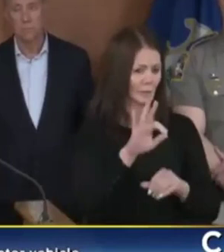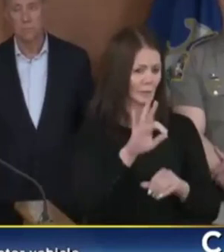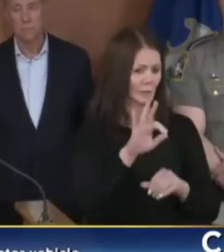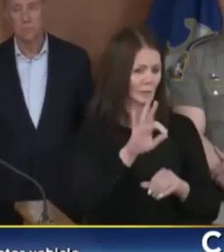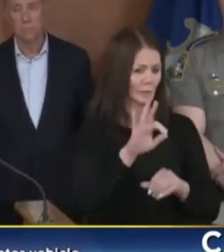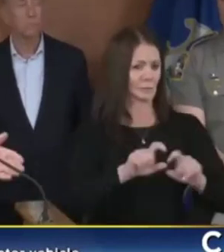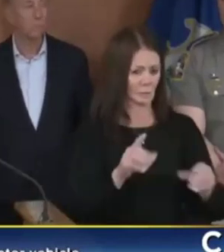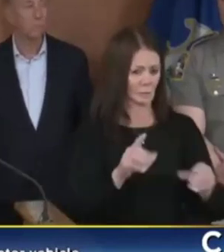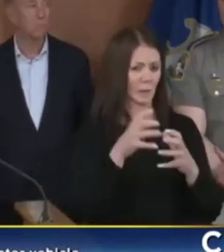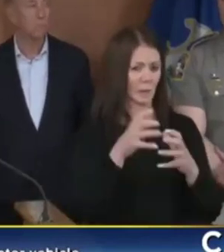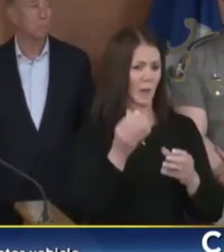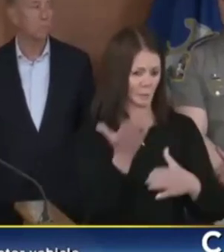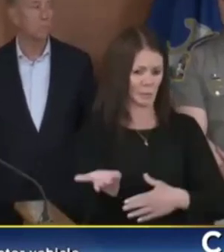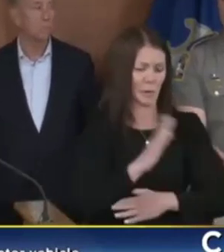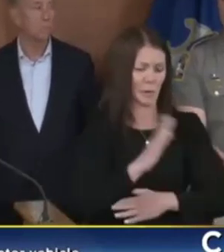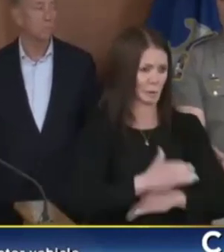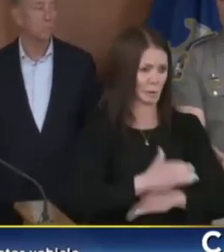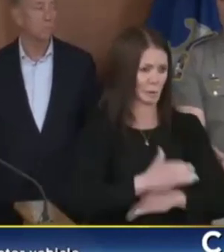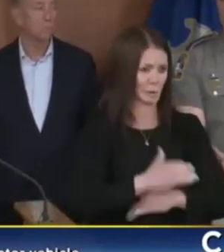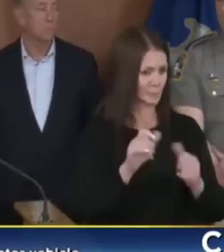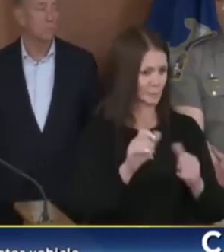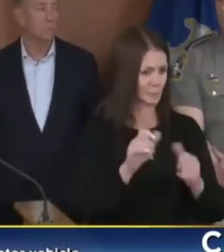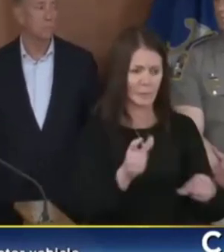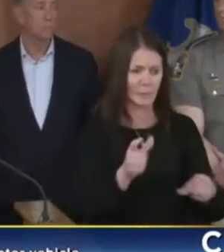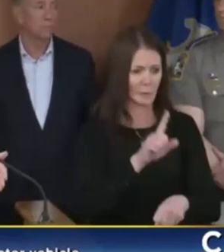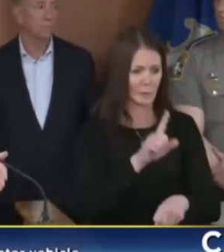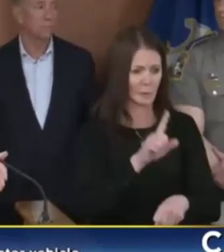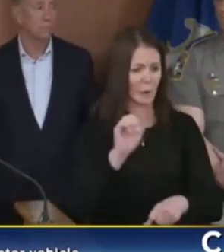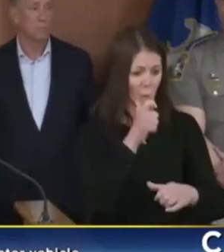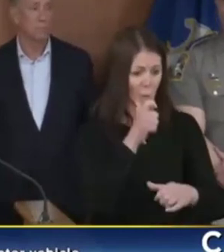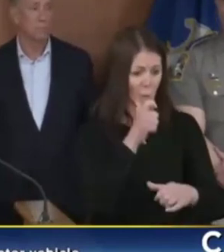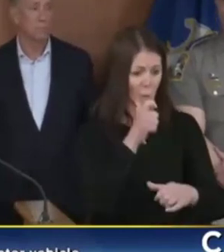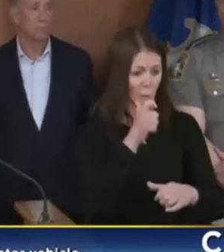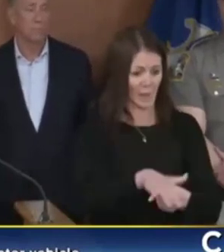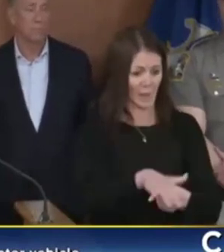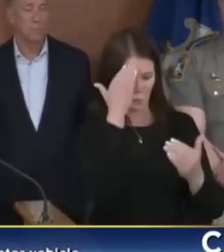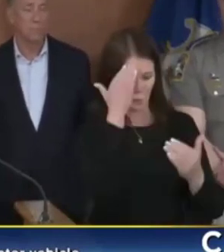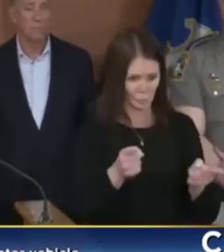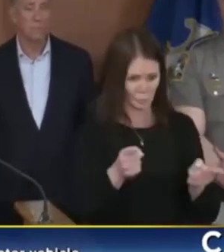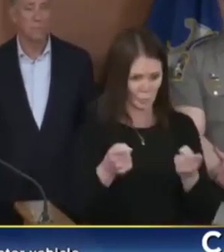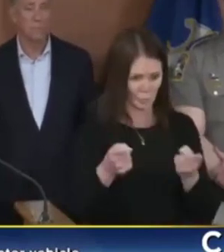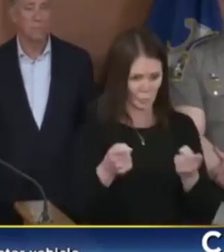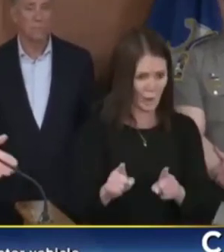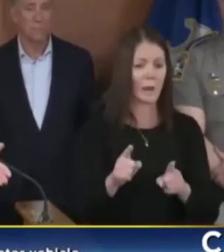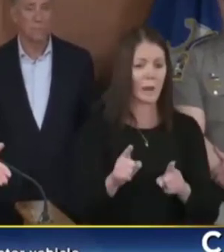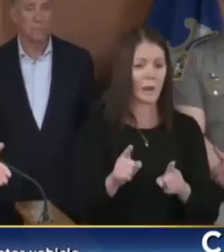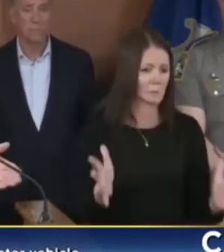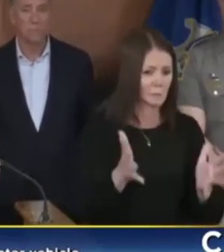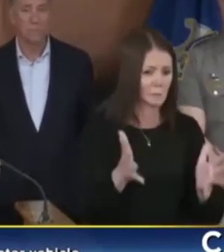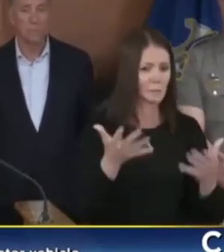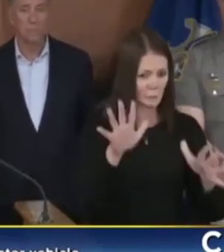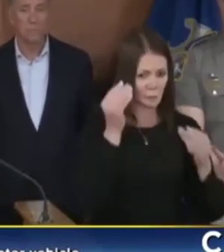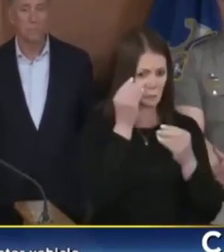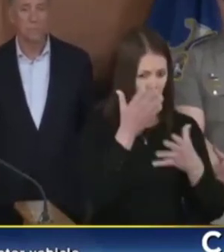of information during the course of the day, keeping everybody posted as to what the current status is. And so we've told